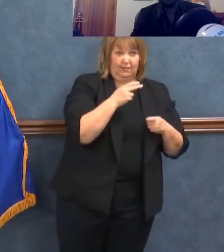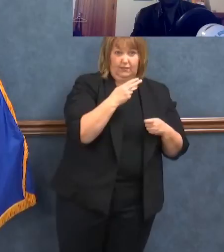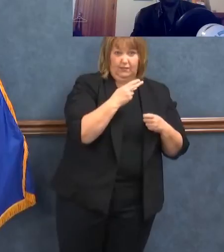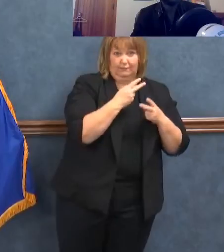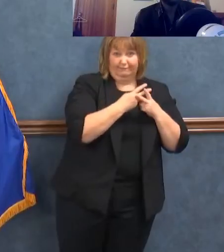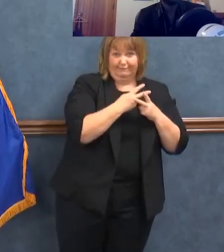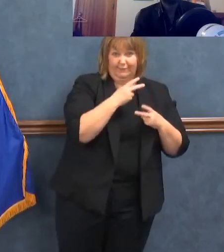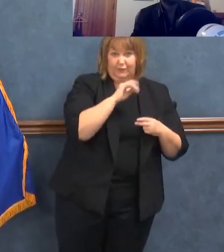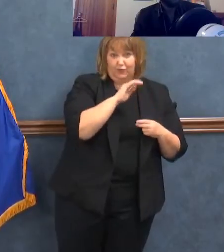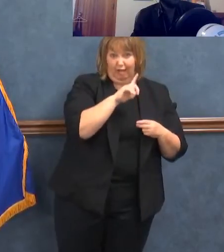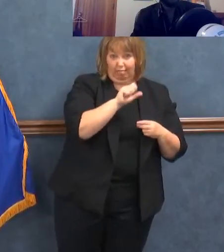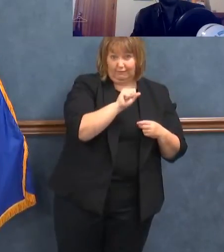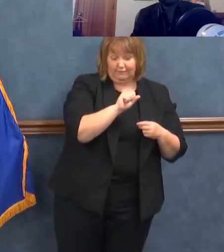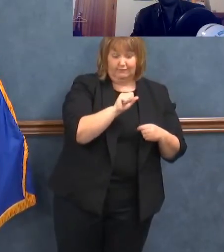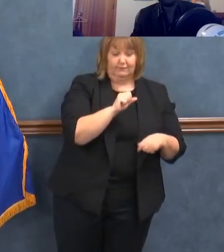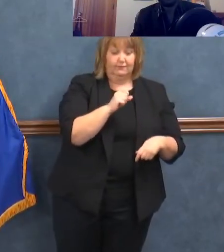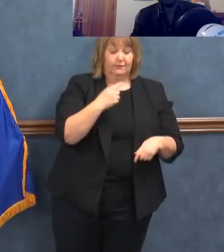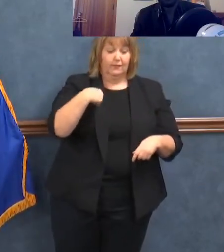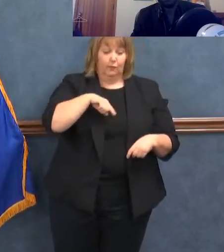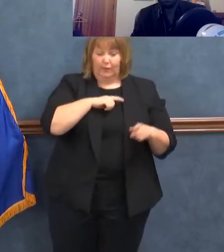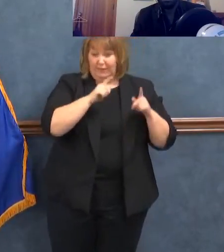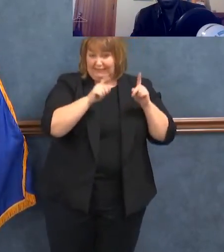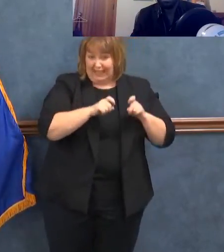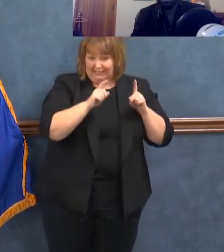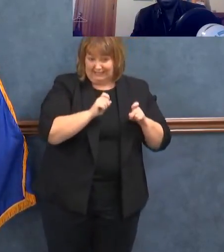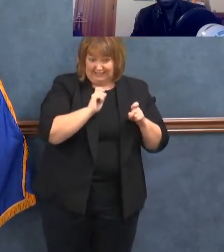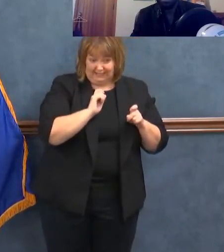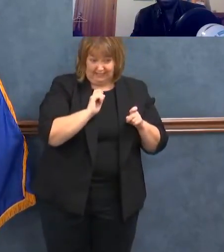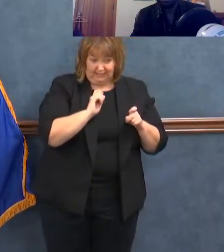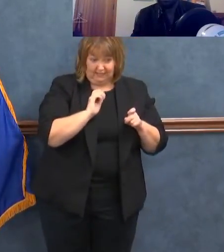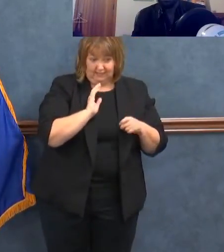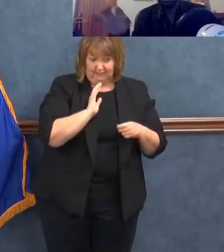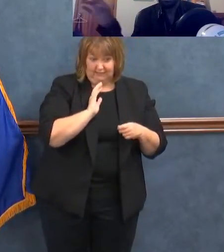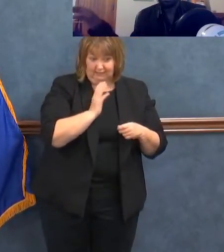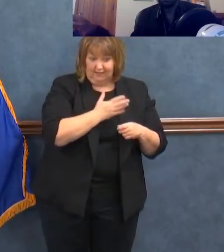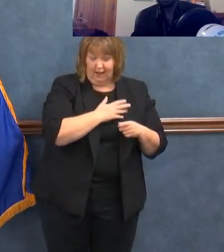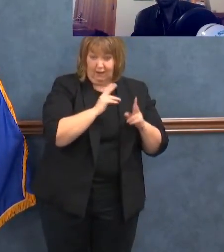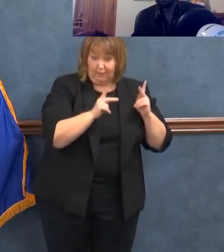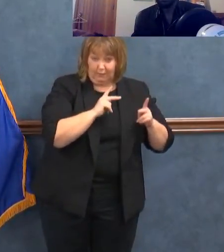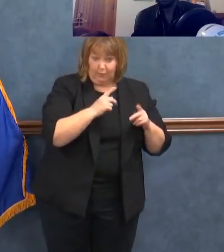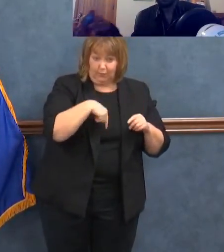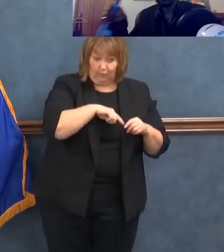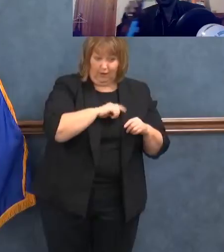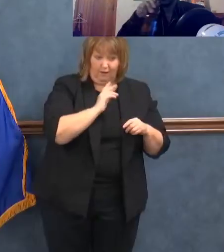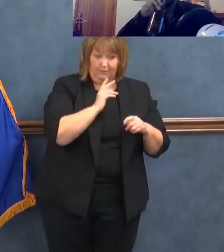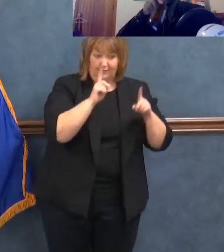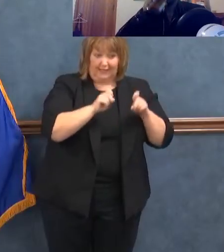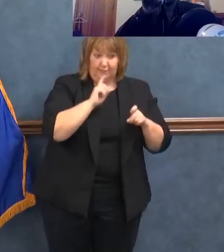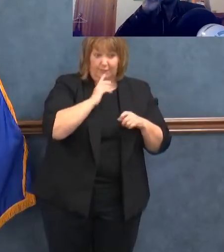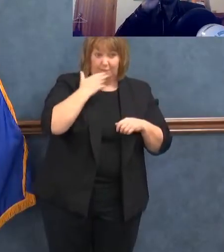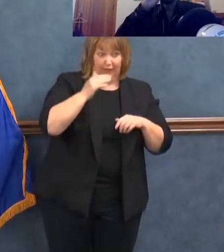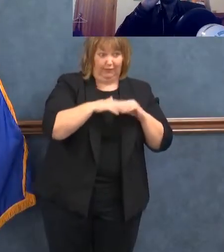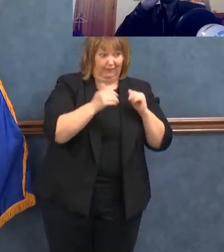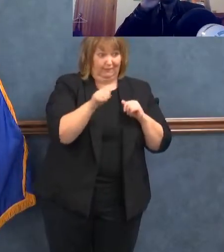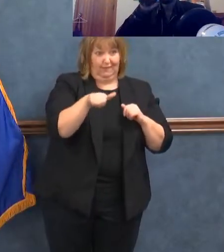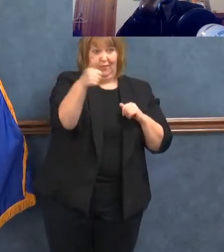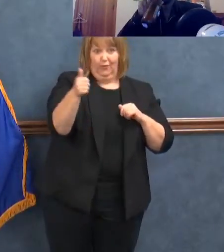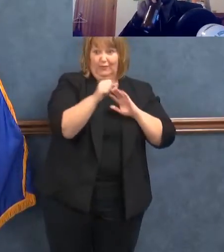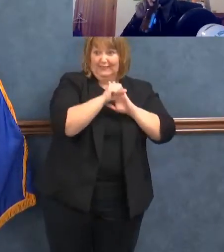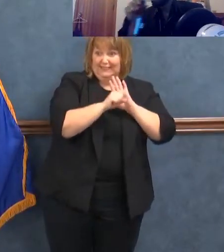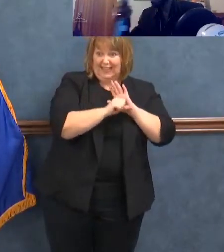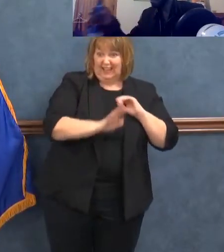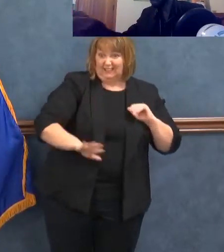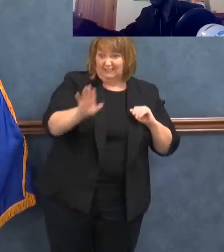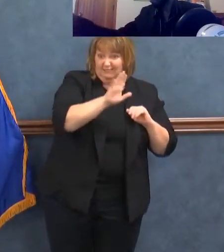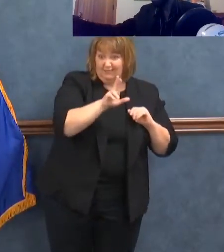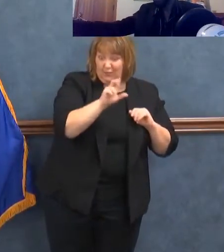testing our folks. I think our testing has been better than almost anybody in the country in terms of positives. We've been extremely fortunate in the state of Nevada,